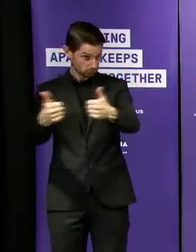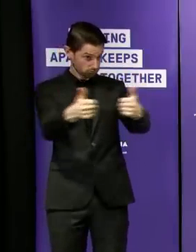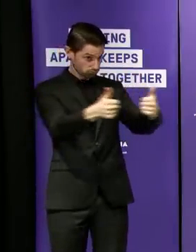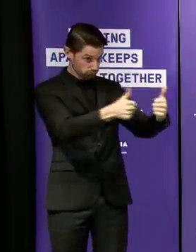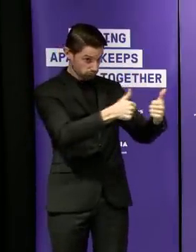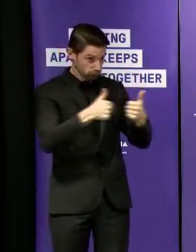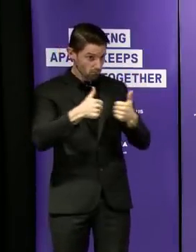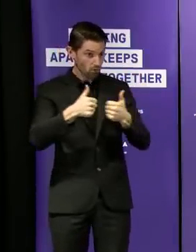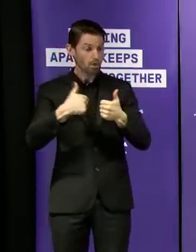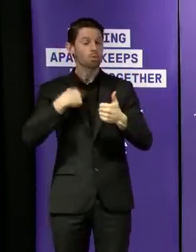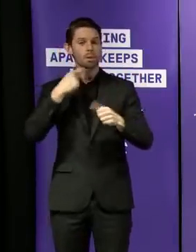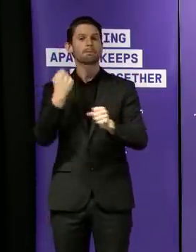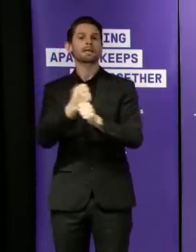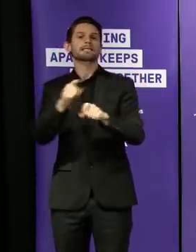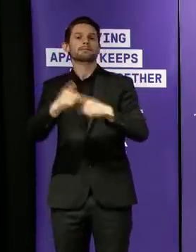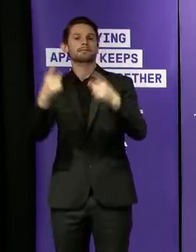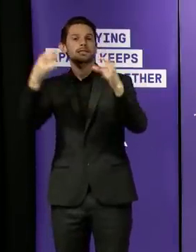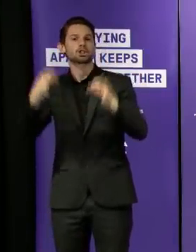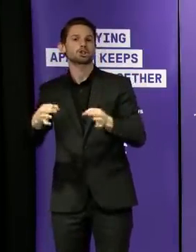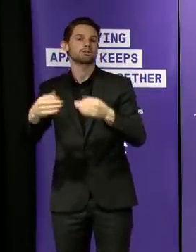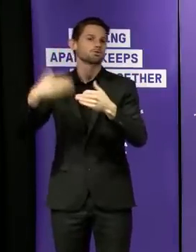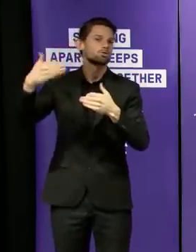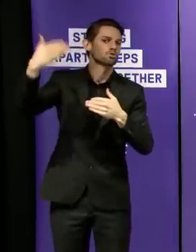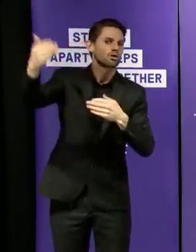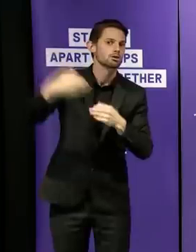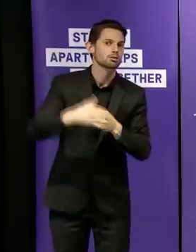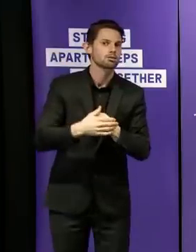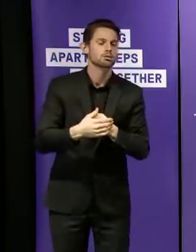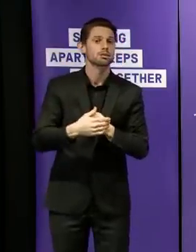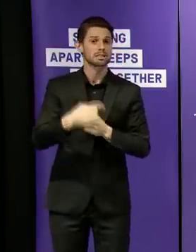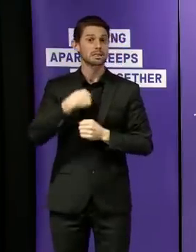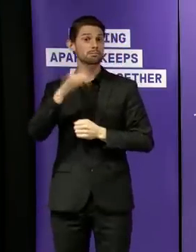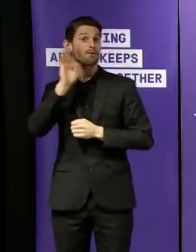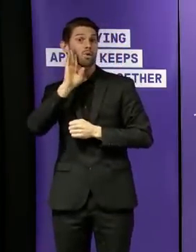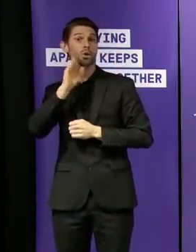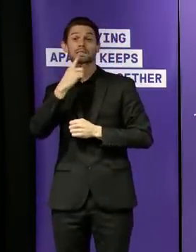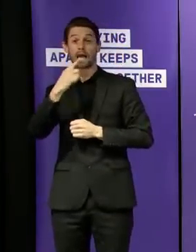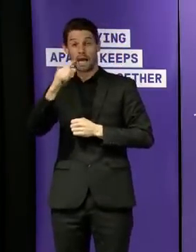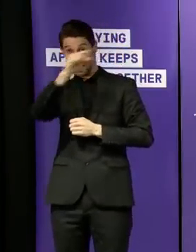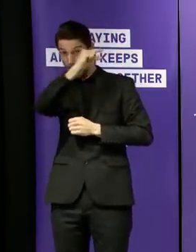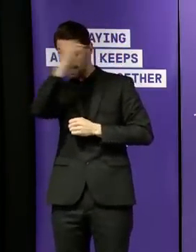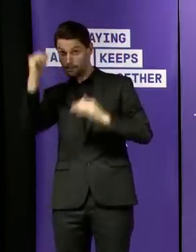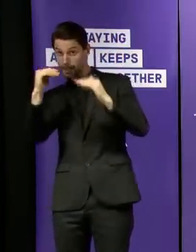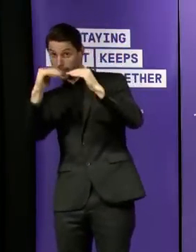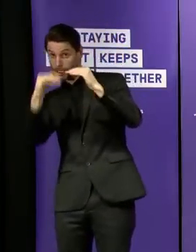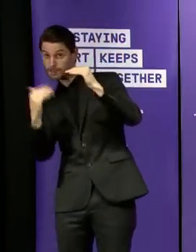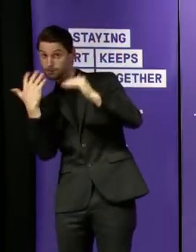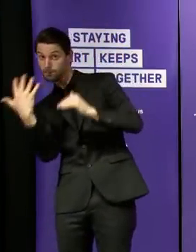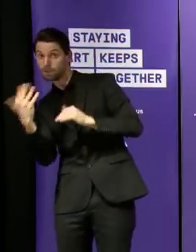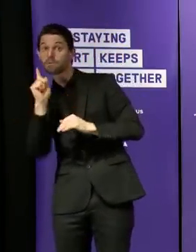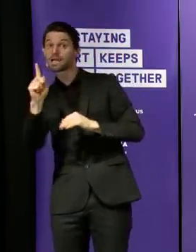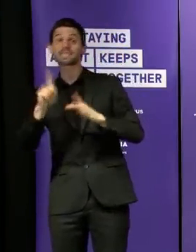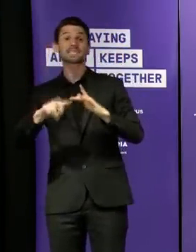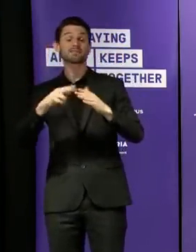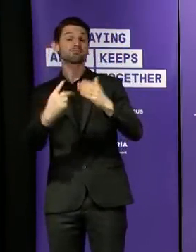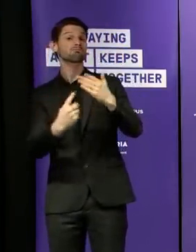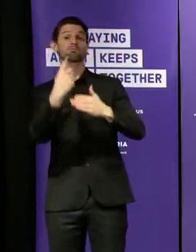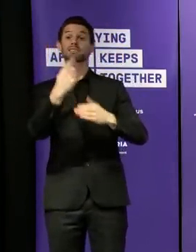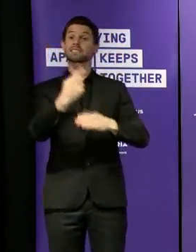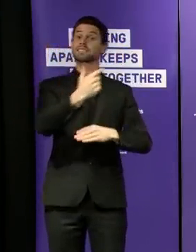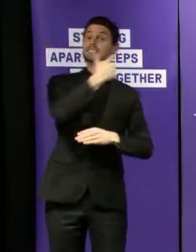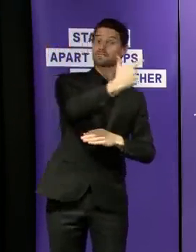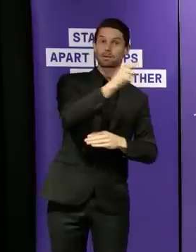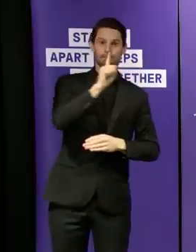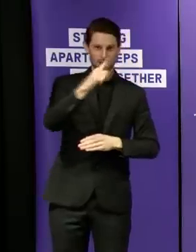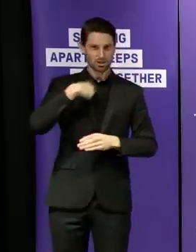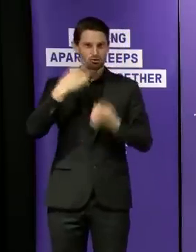each of those. And we've tried along the way to talk about, 5 was a target, but if you had 6 or 7, but you were confident that you knew where they were and they were well contained, you could still take that